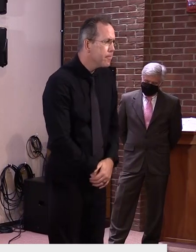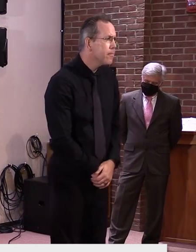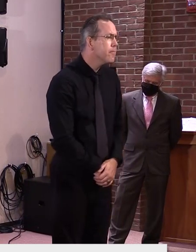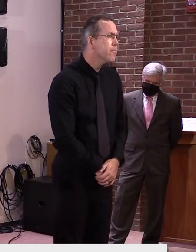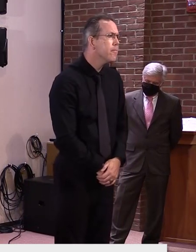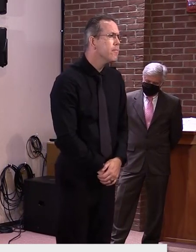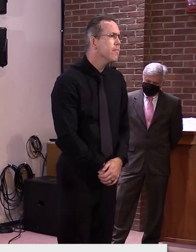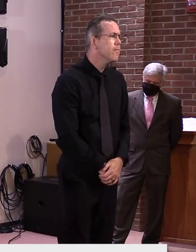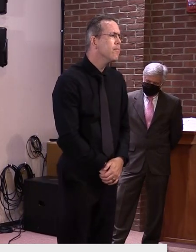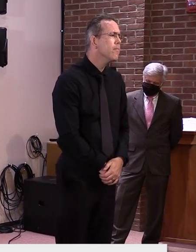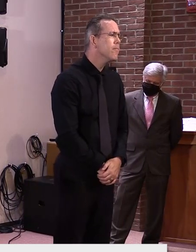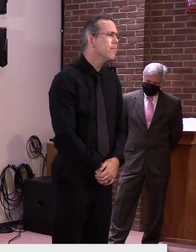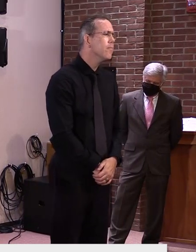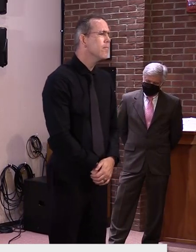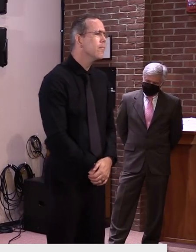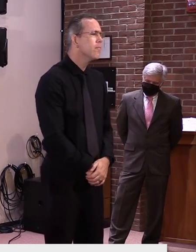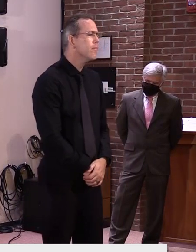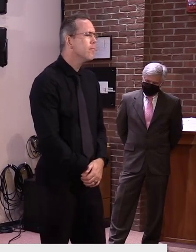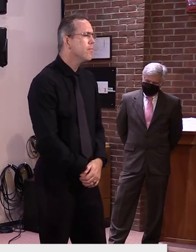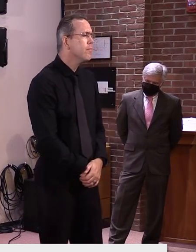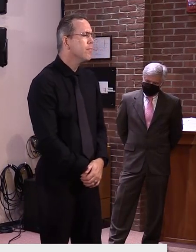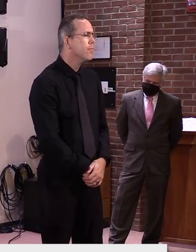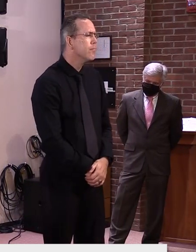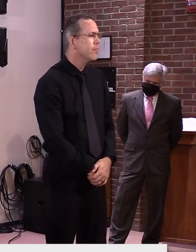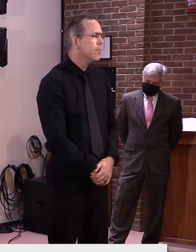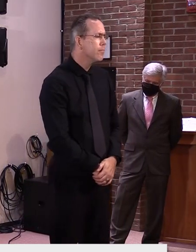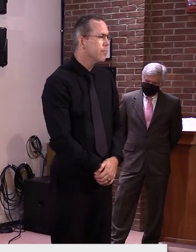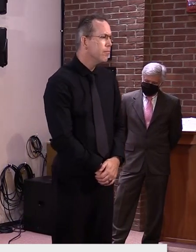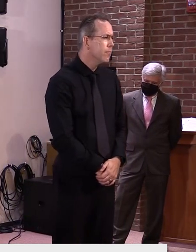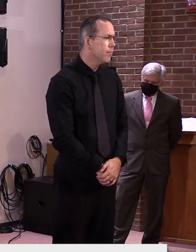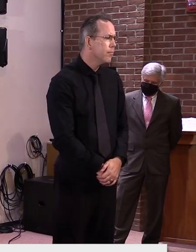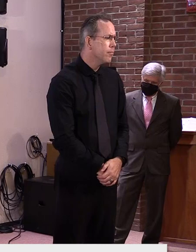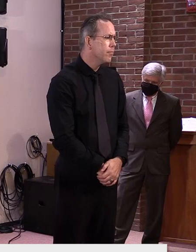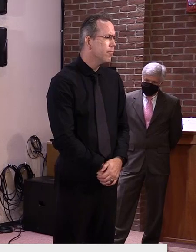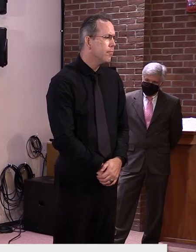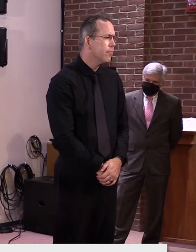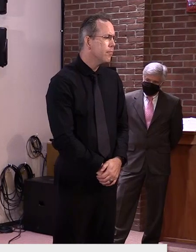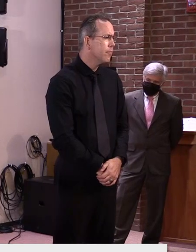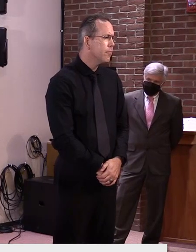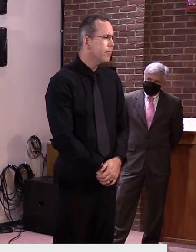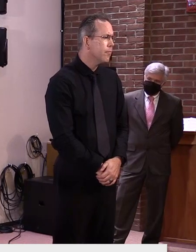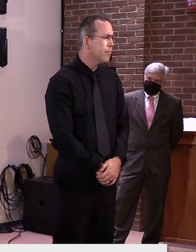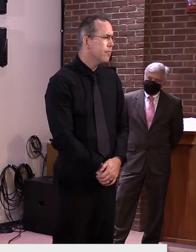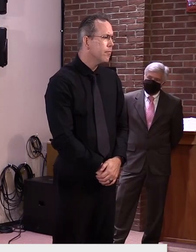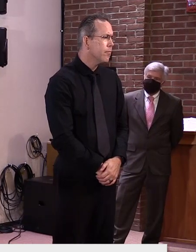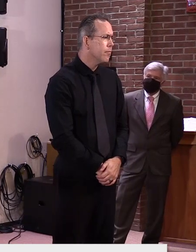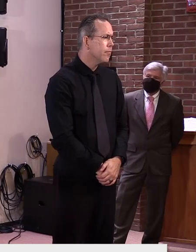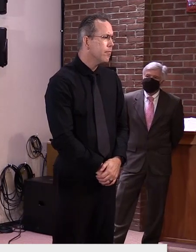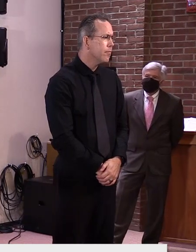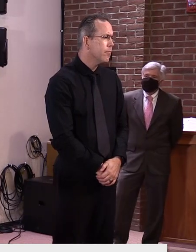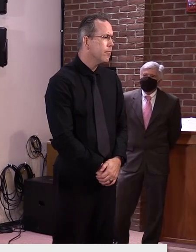indulgence. That's my questions. Thanks, Greg. Liam, VPR. Hi, Governor, do you expect to issue a mask mandate on Friday?